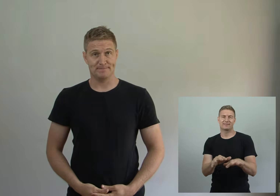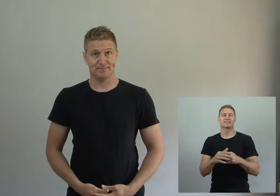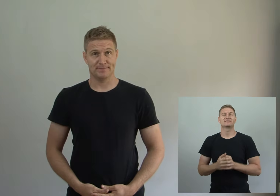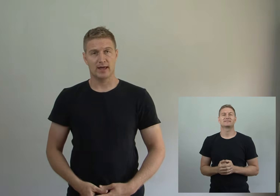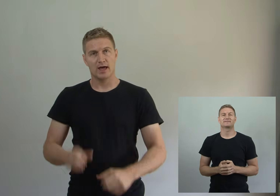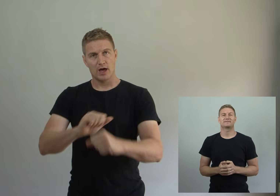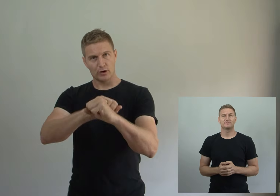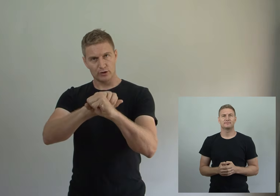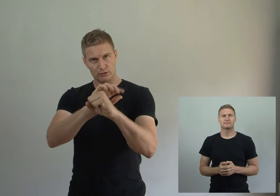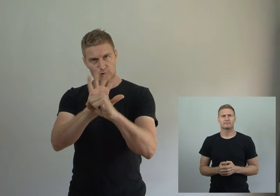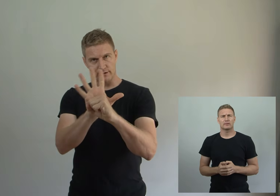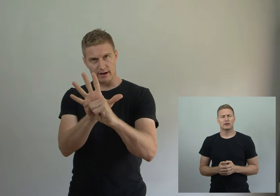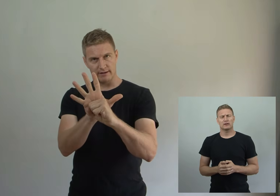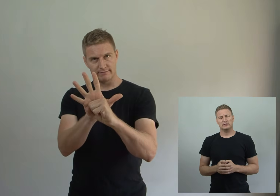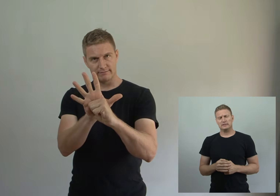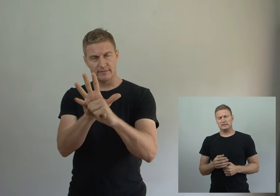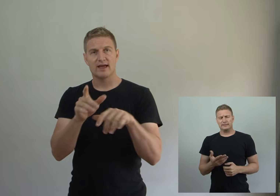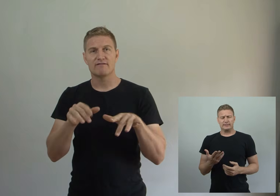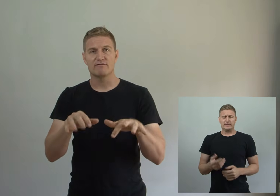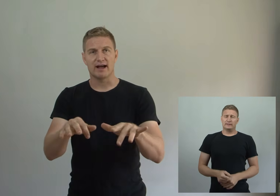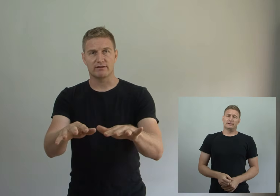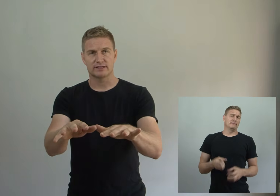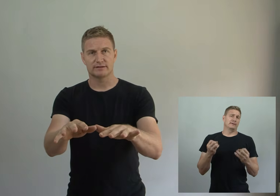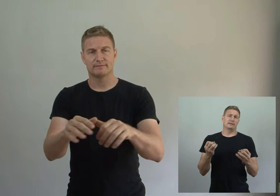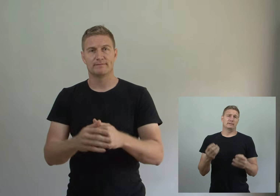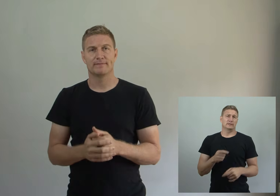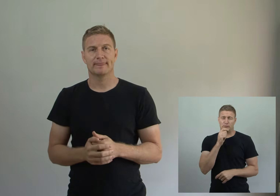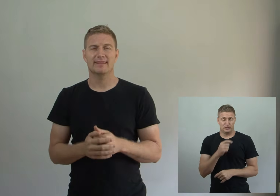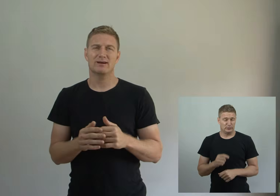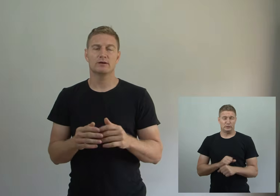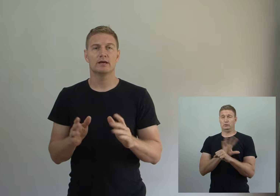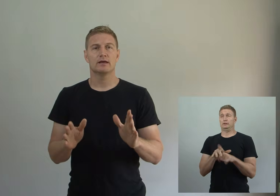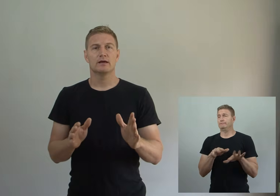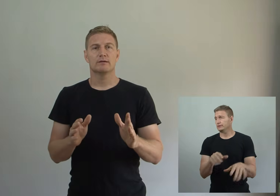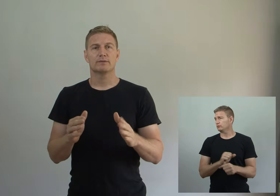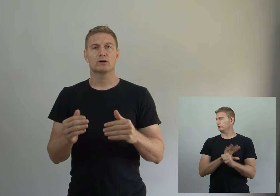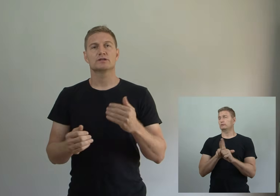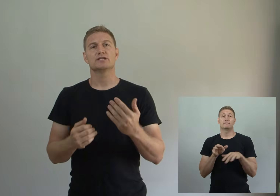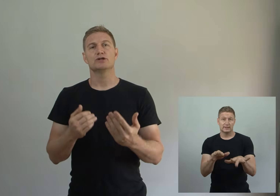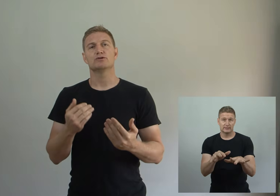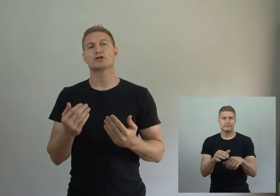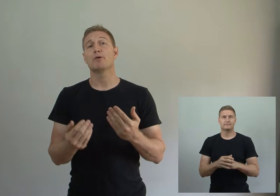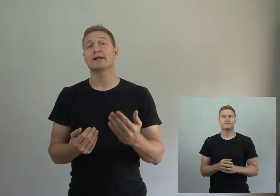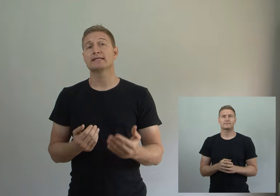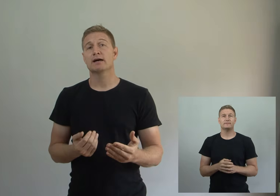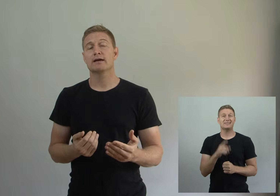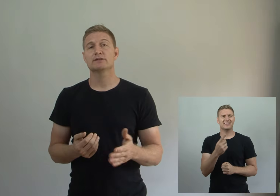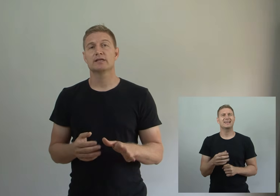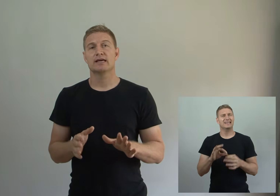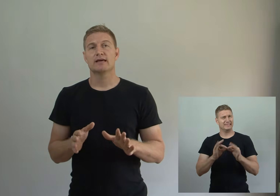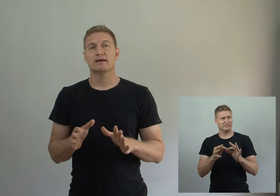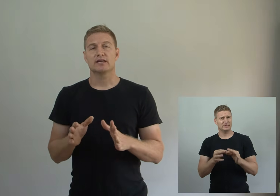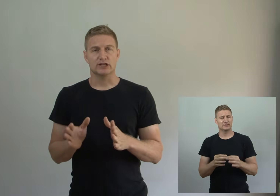again. Corona virus. Now, because it's used so many